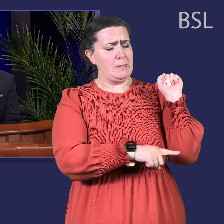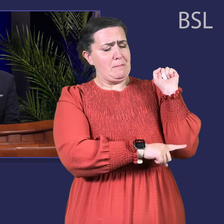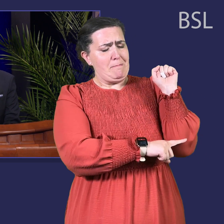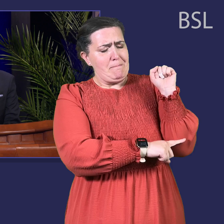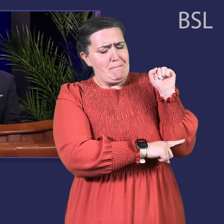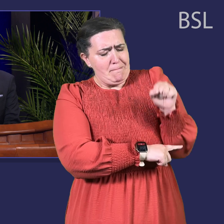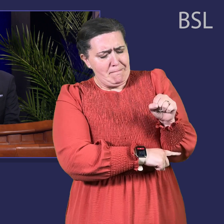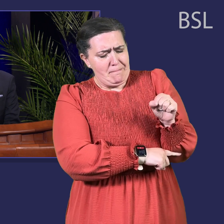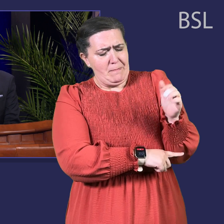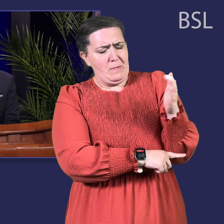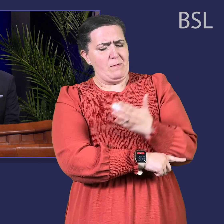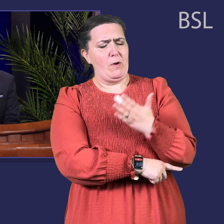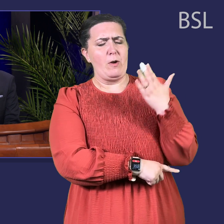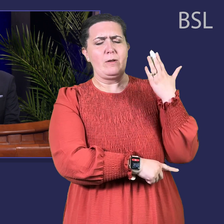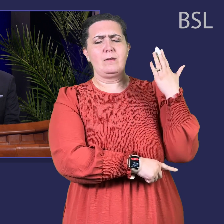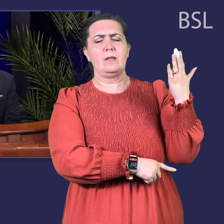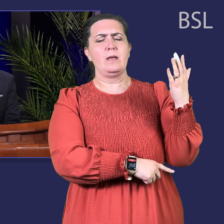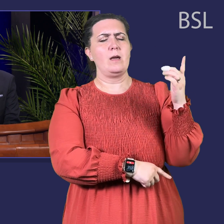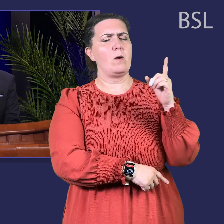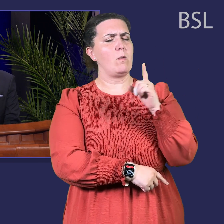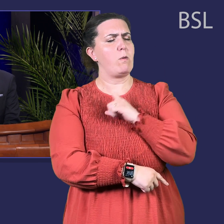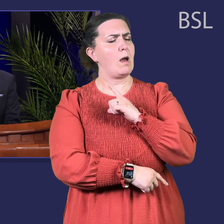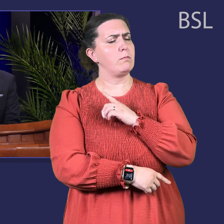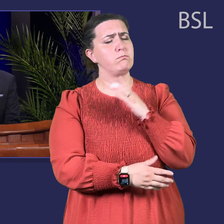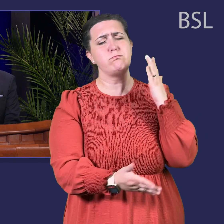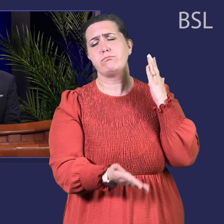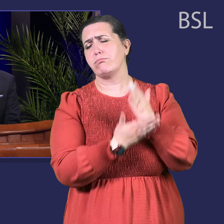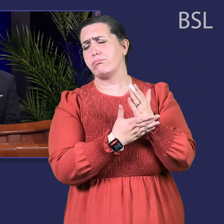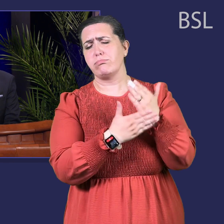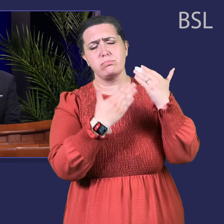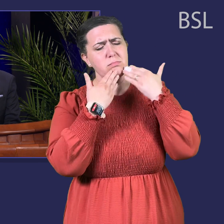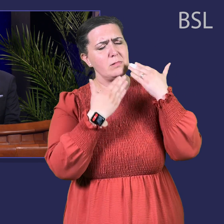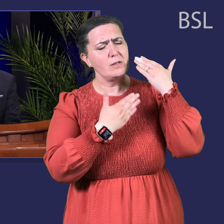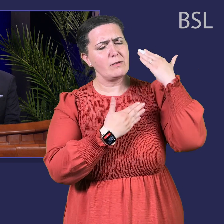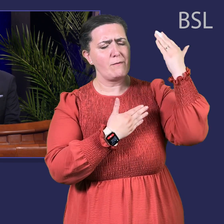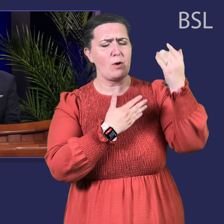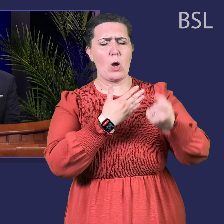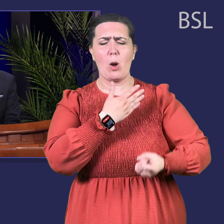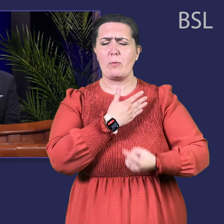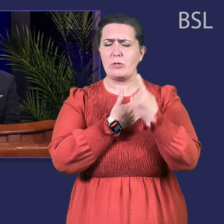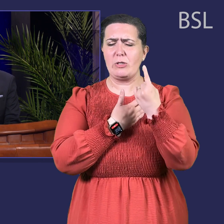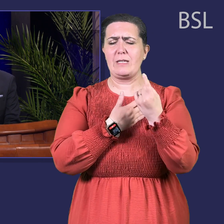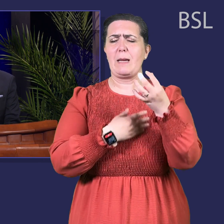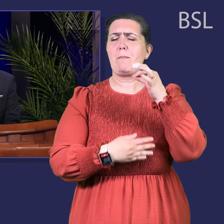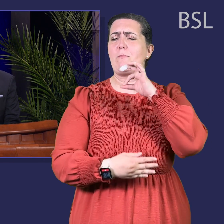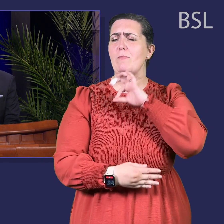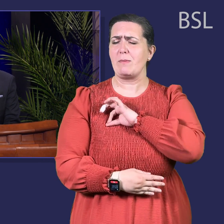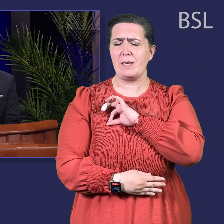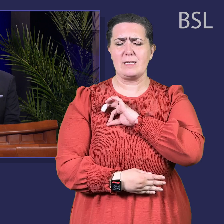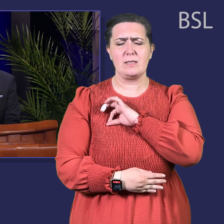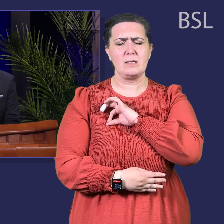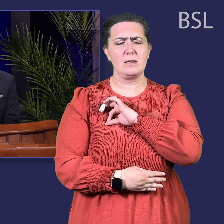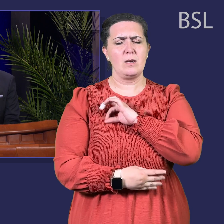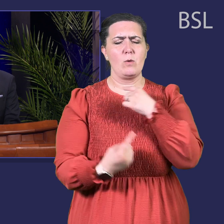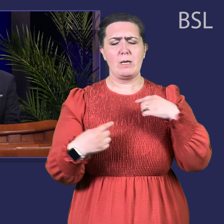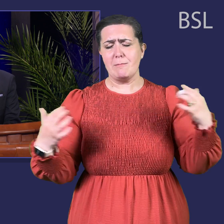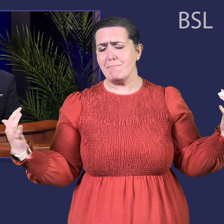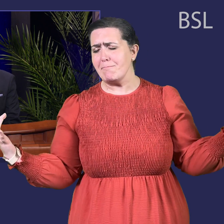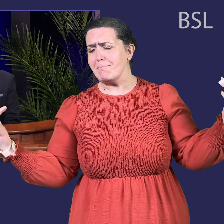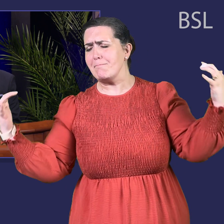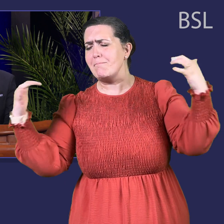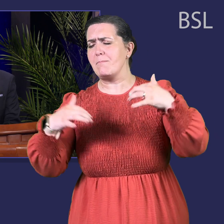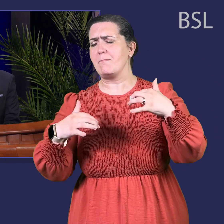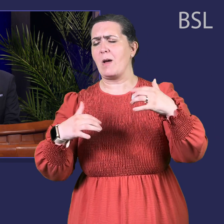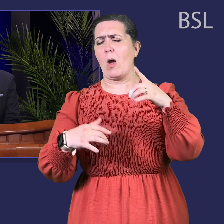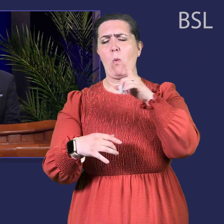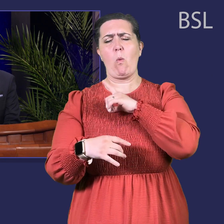come together before Thee to express our deep gratitude for the opportunity and privilege